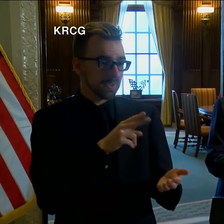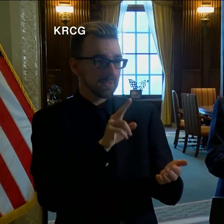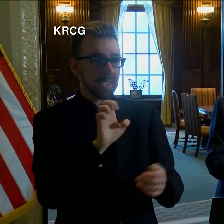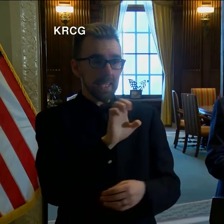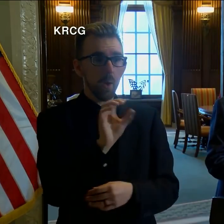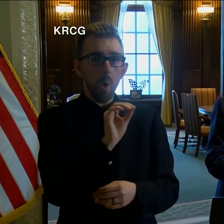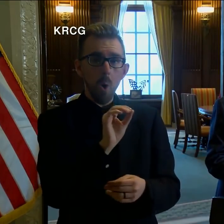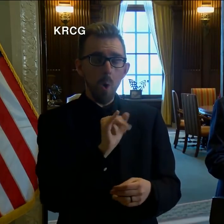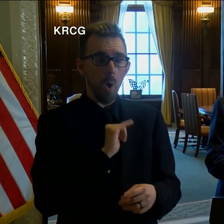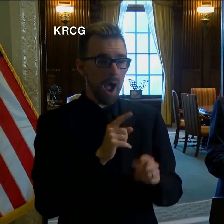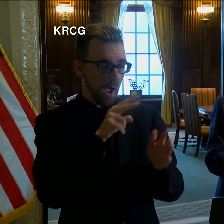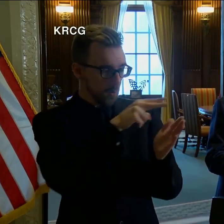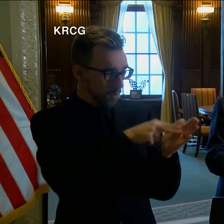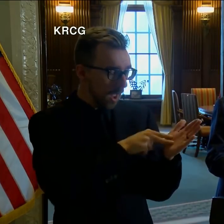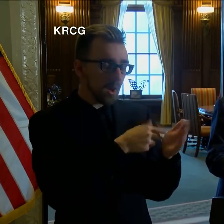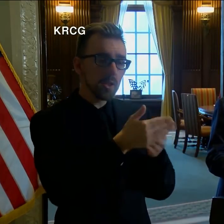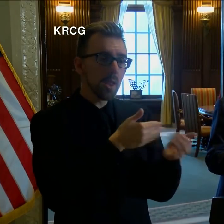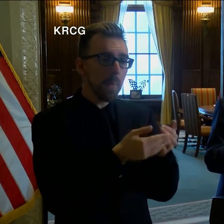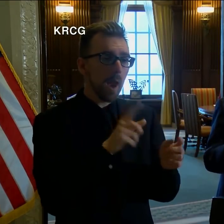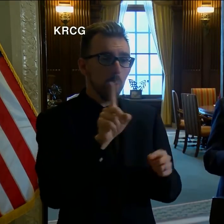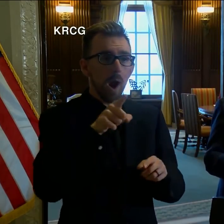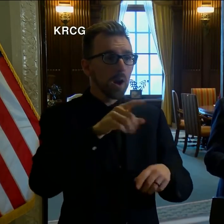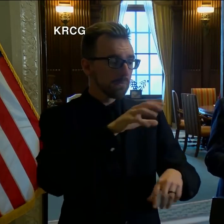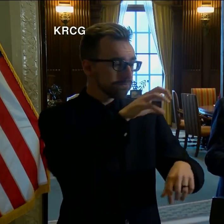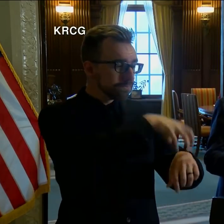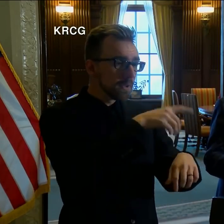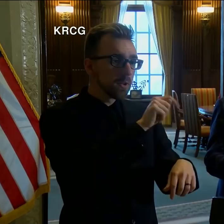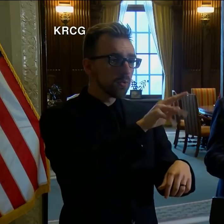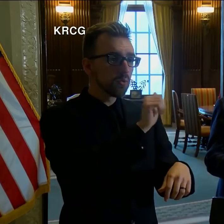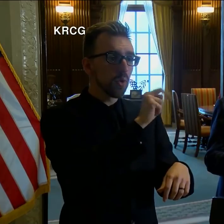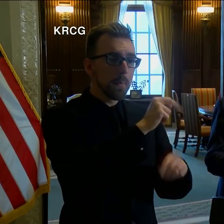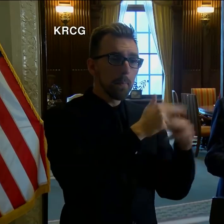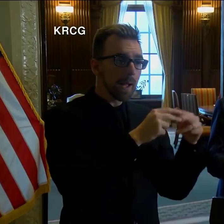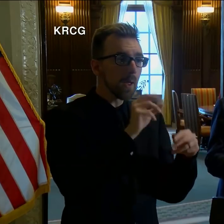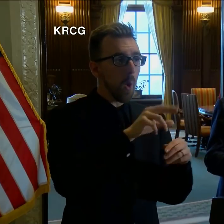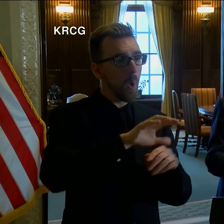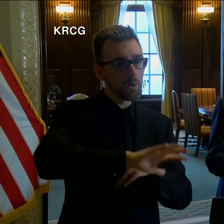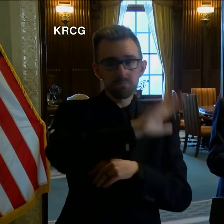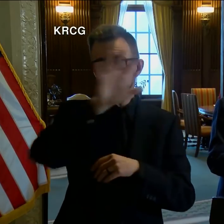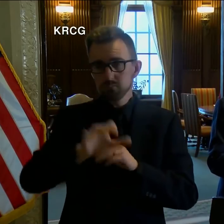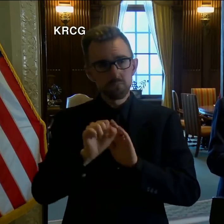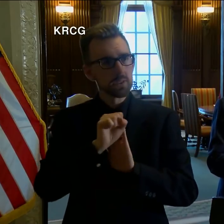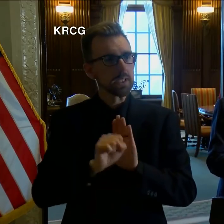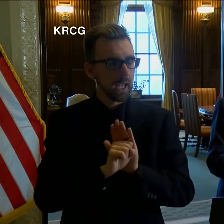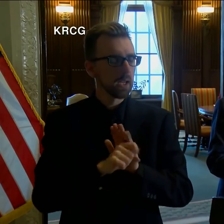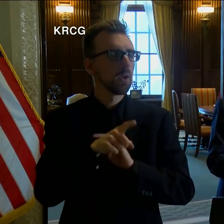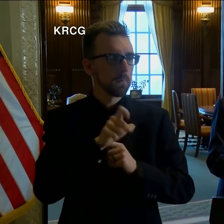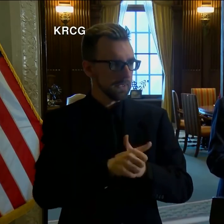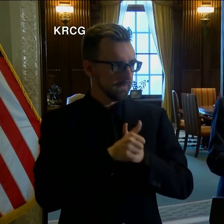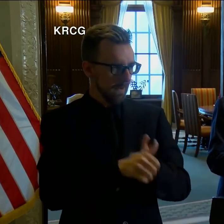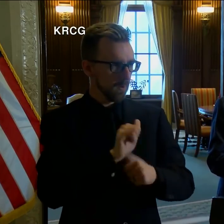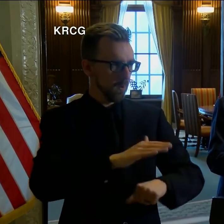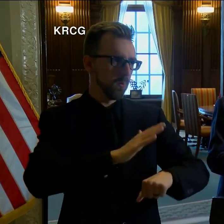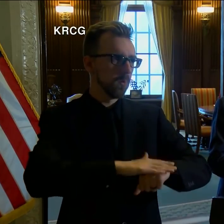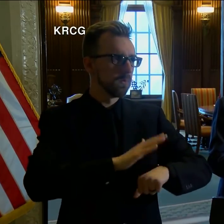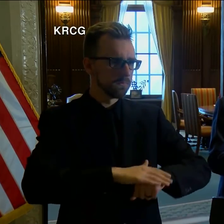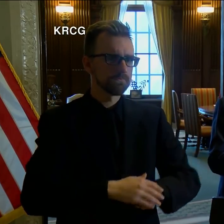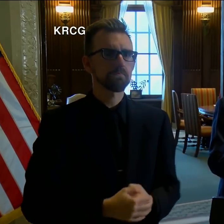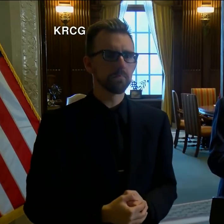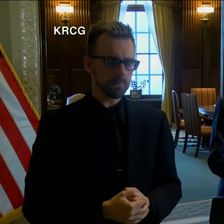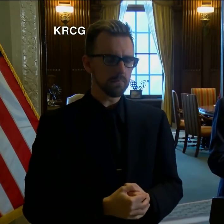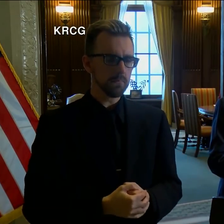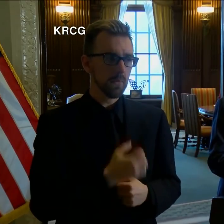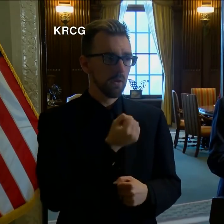all those things are so important. Doesn't matter whether you're in the Truman building here in Jeff City or wherever you're at in the state, you've got to adhere to those warnings and you've got to make sure you